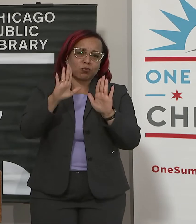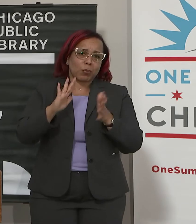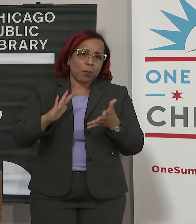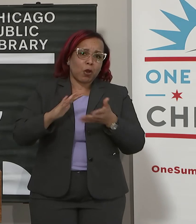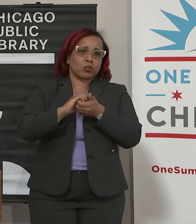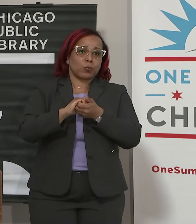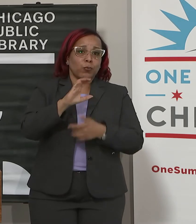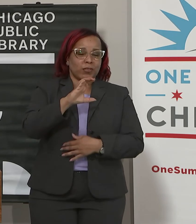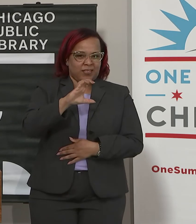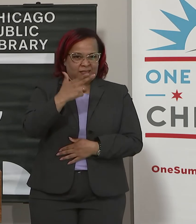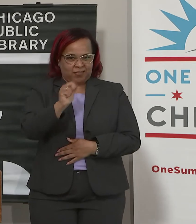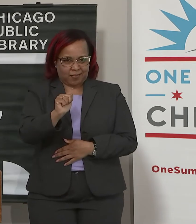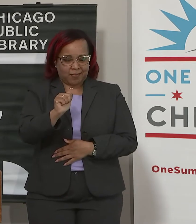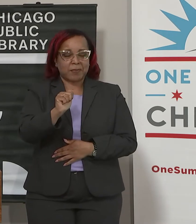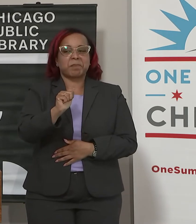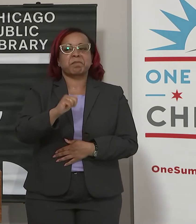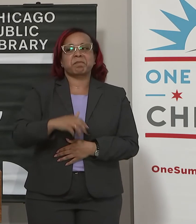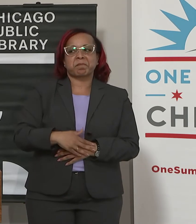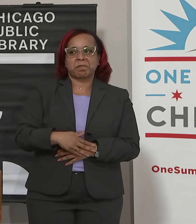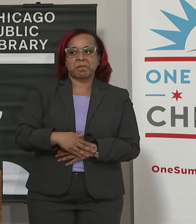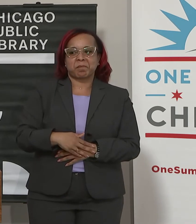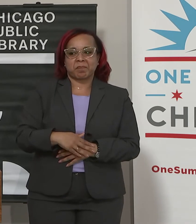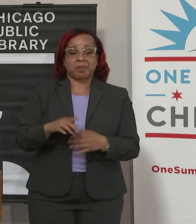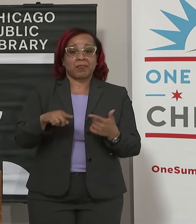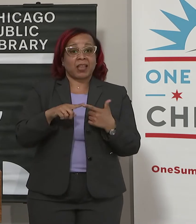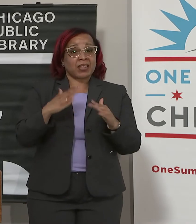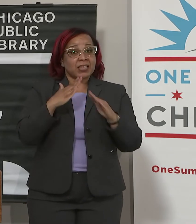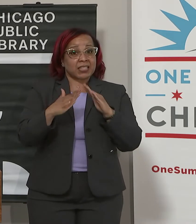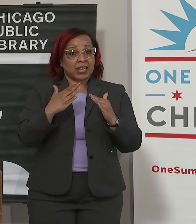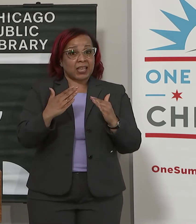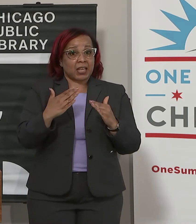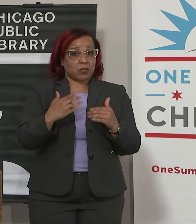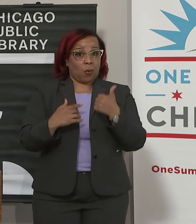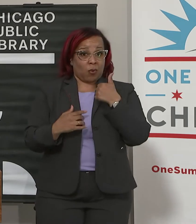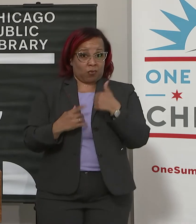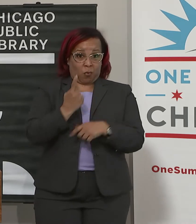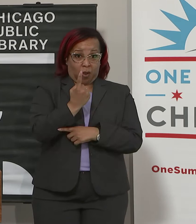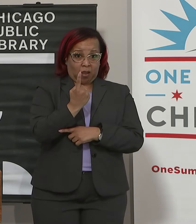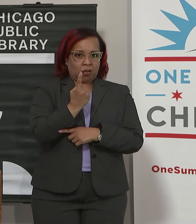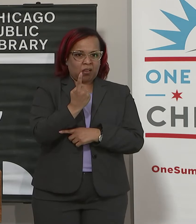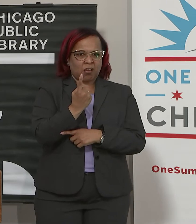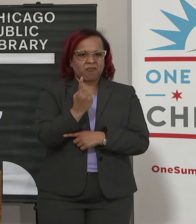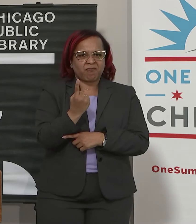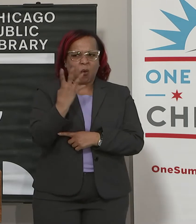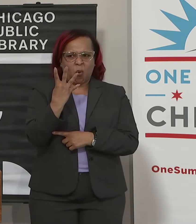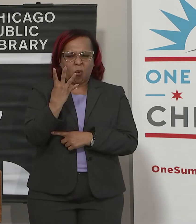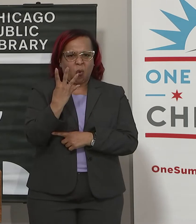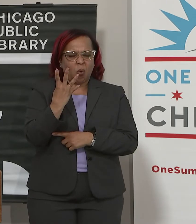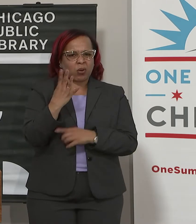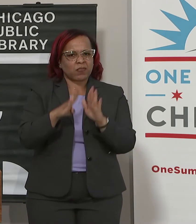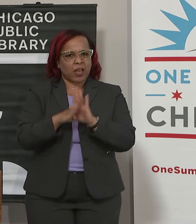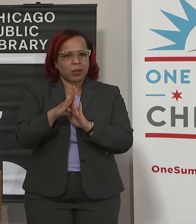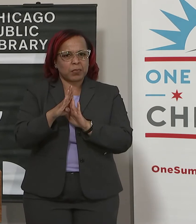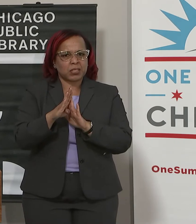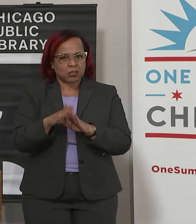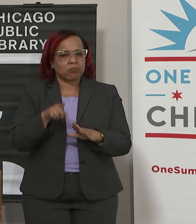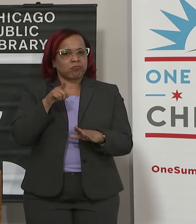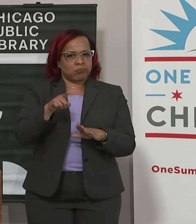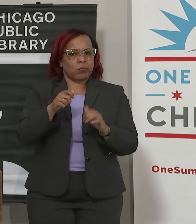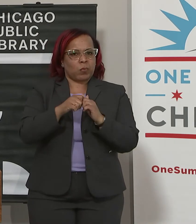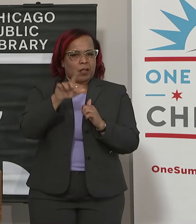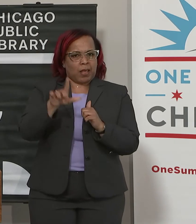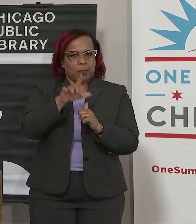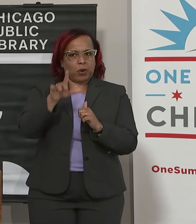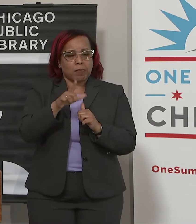with Chicago Housing Authority, the city has not one, but 4 innovative developments co-located with